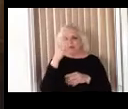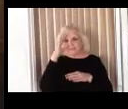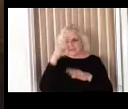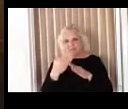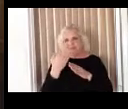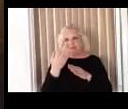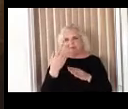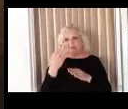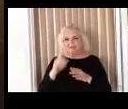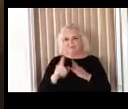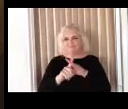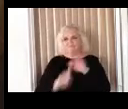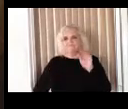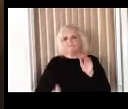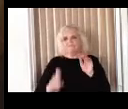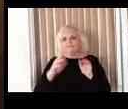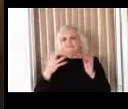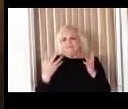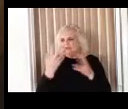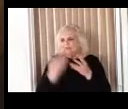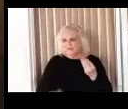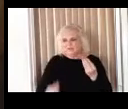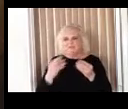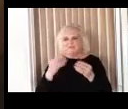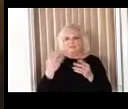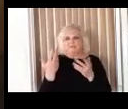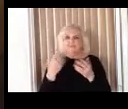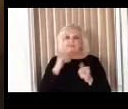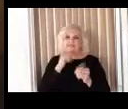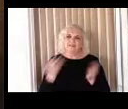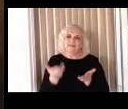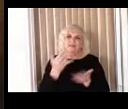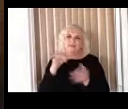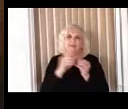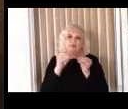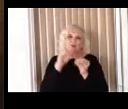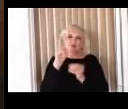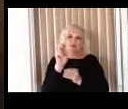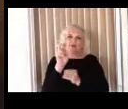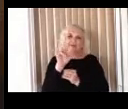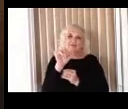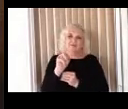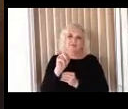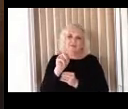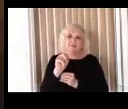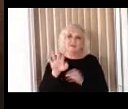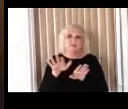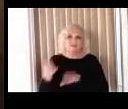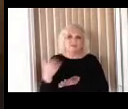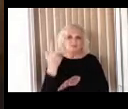Kevin. He's not here with us anymore. He passed away 3 years